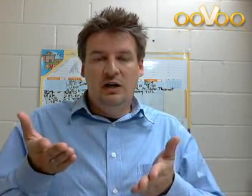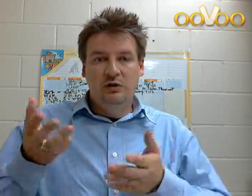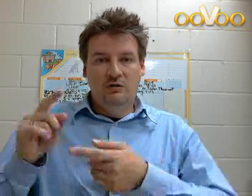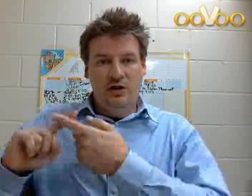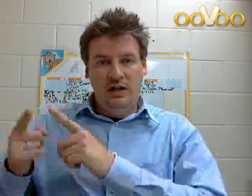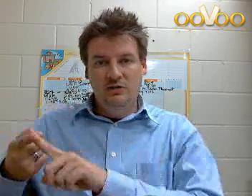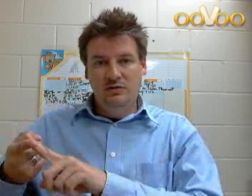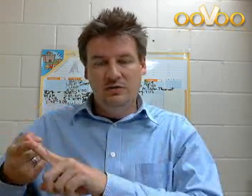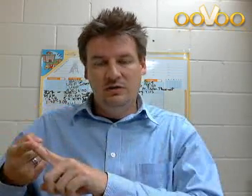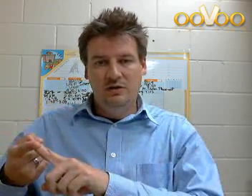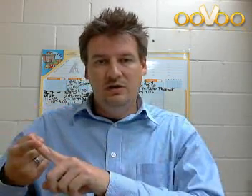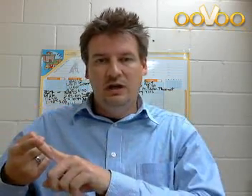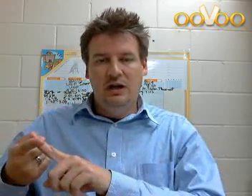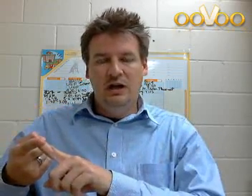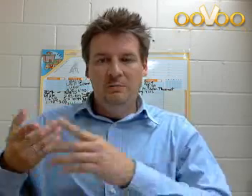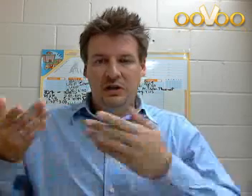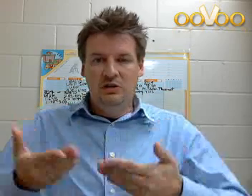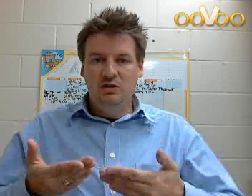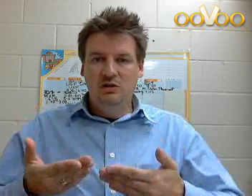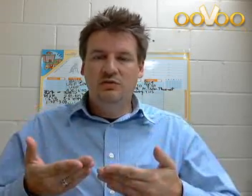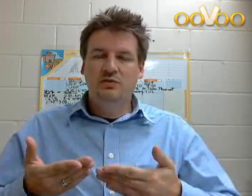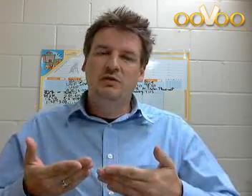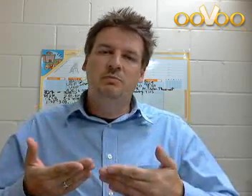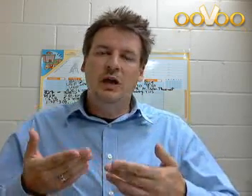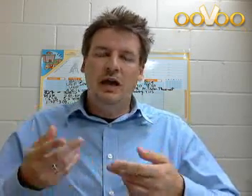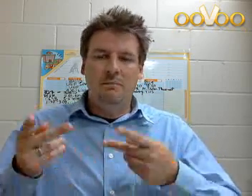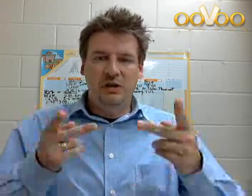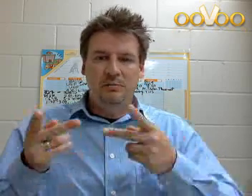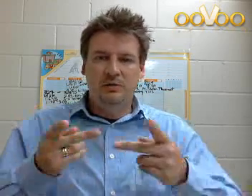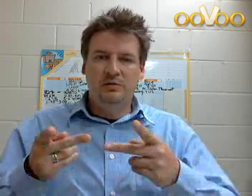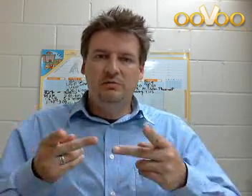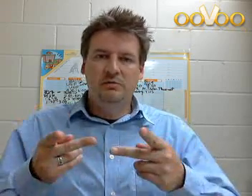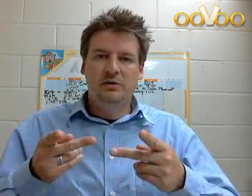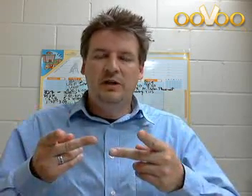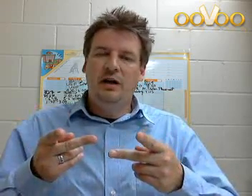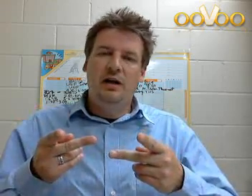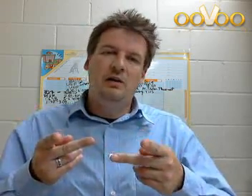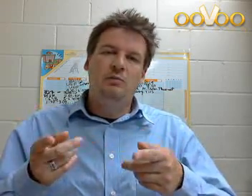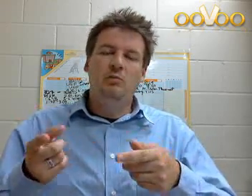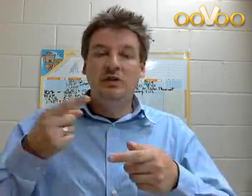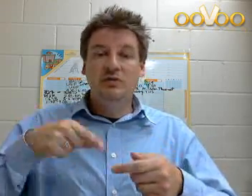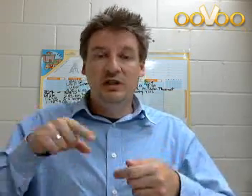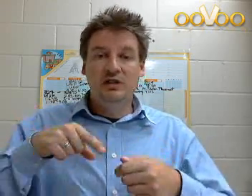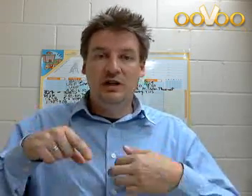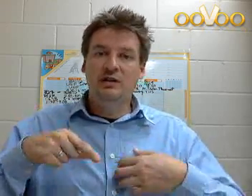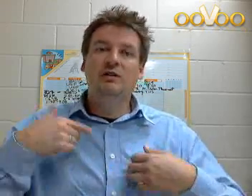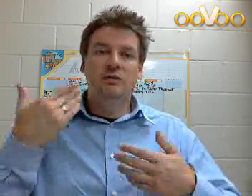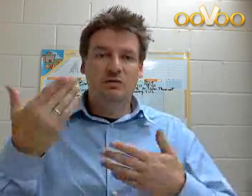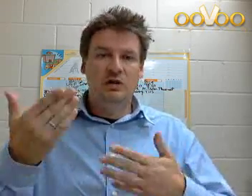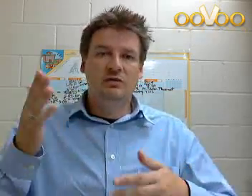your friends, introduce people. When you see each other, of course, you